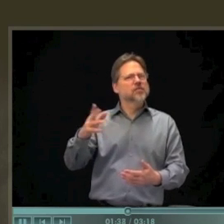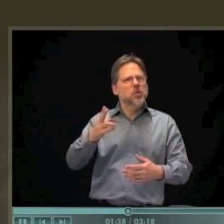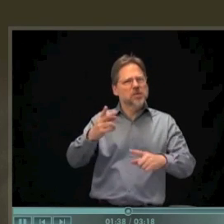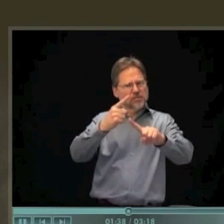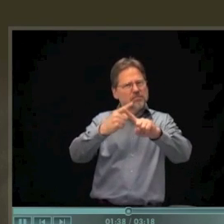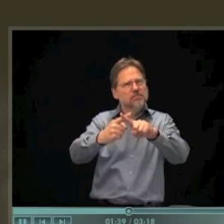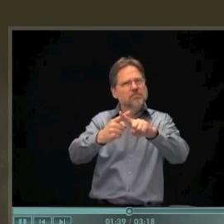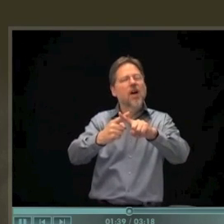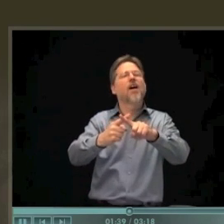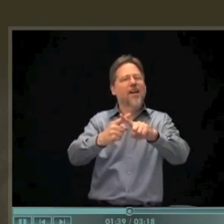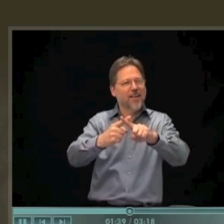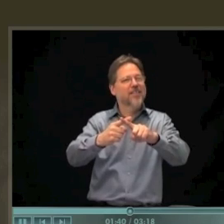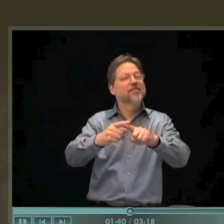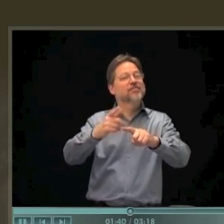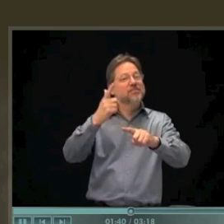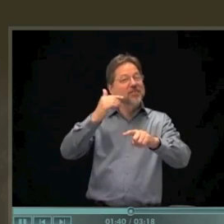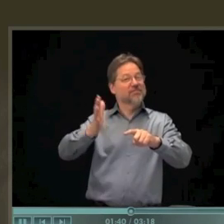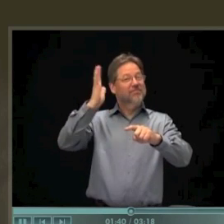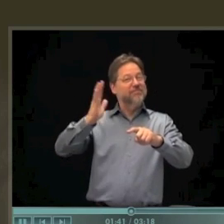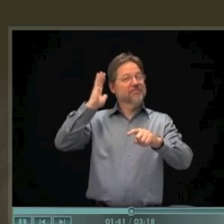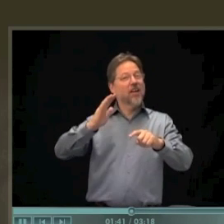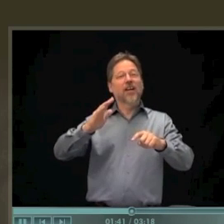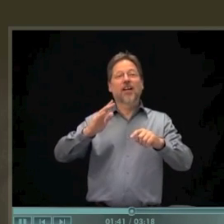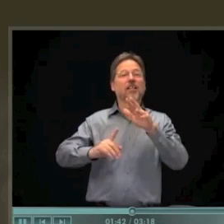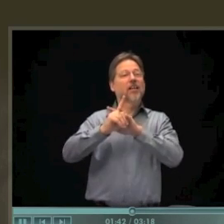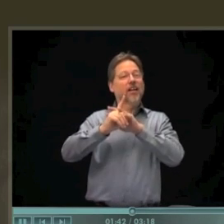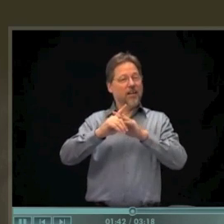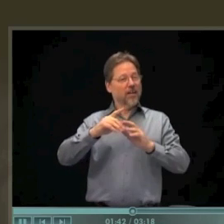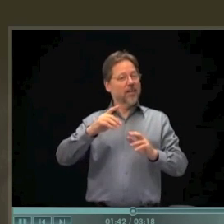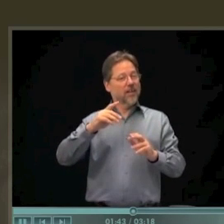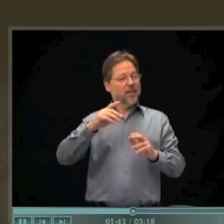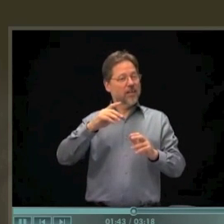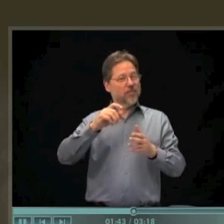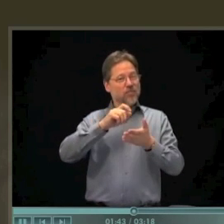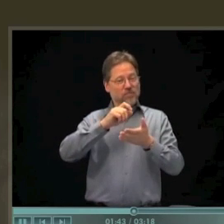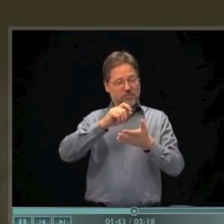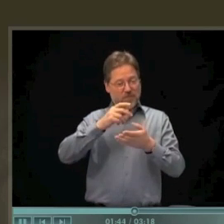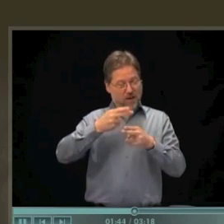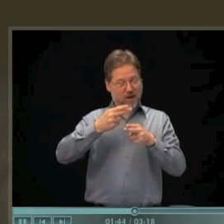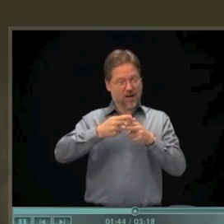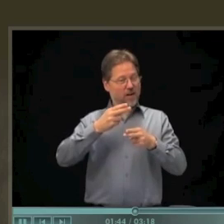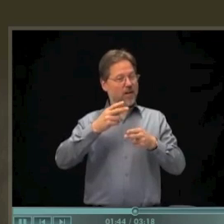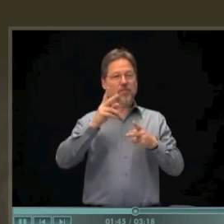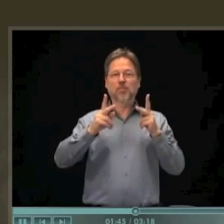See there? He was using only 1 finger on each hand.